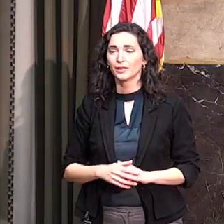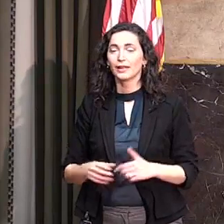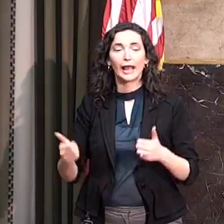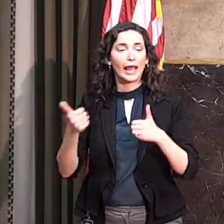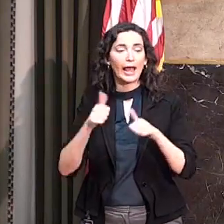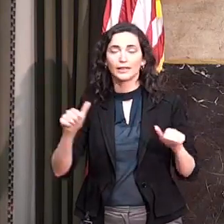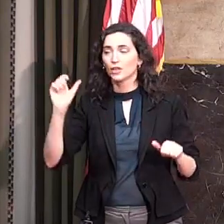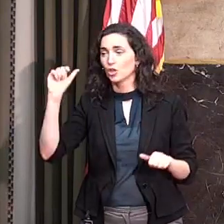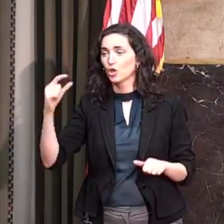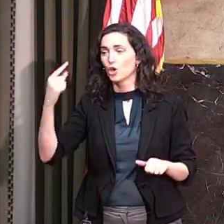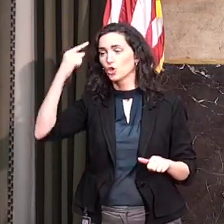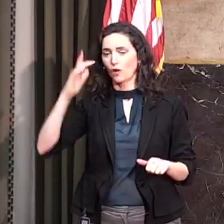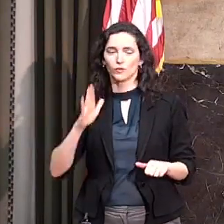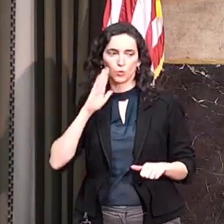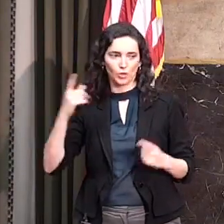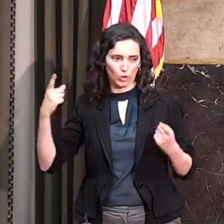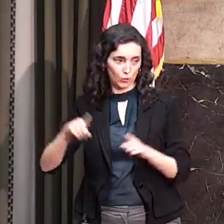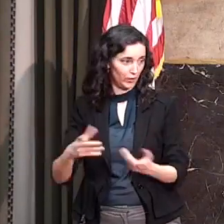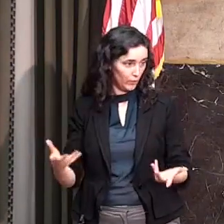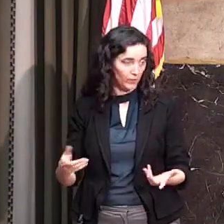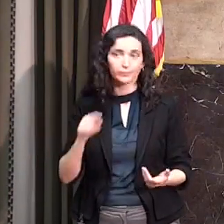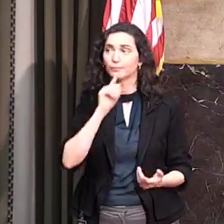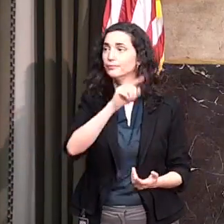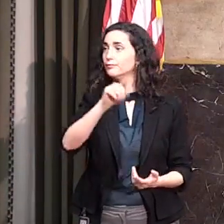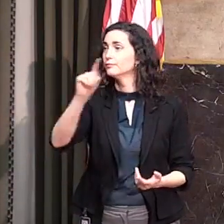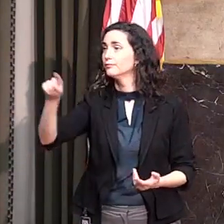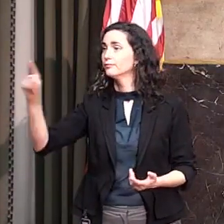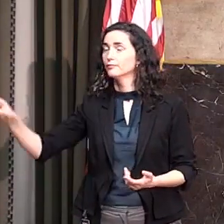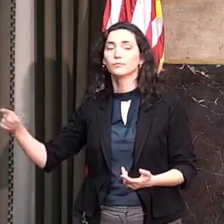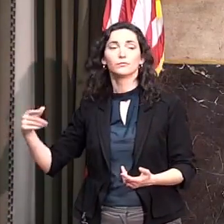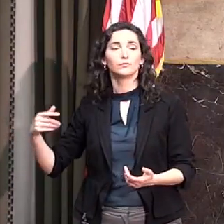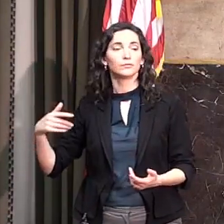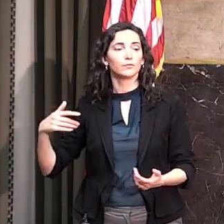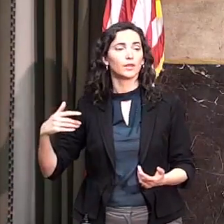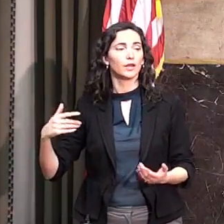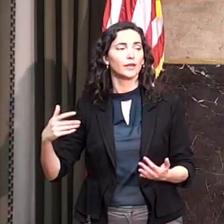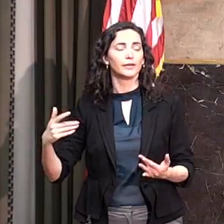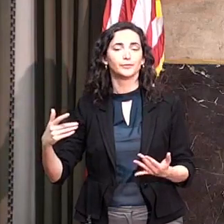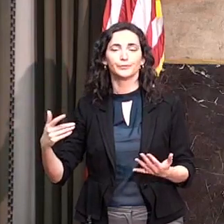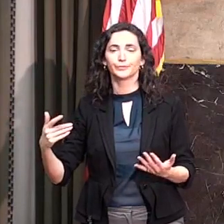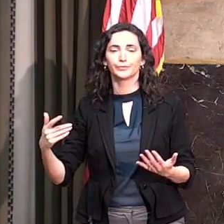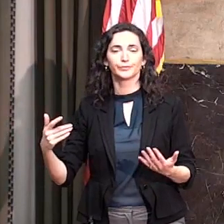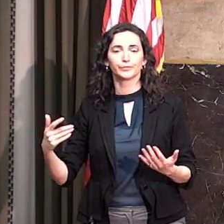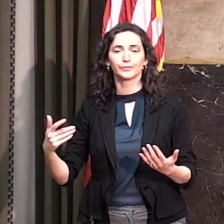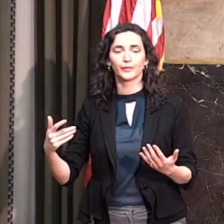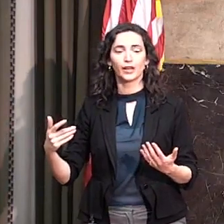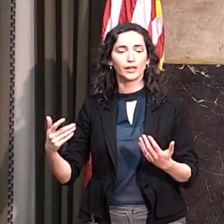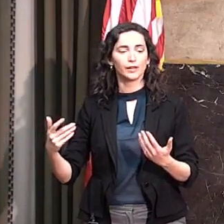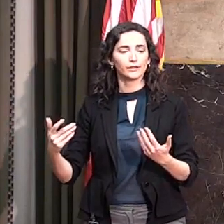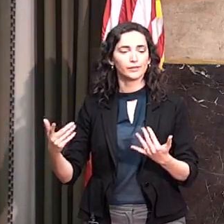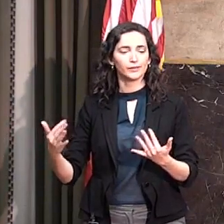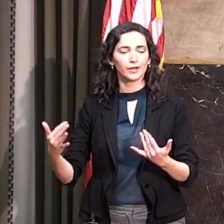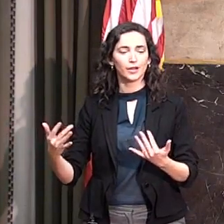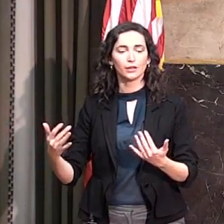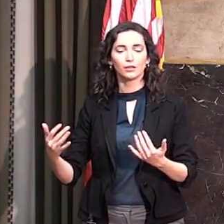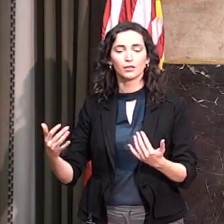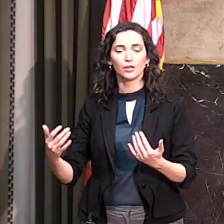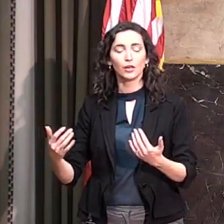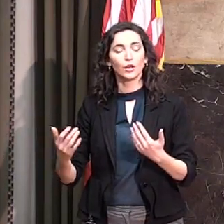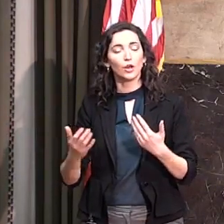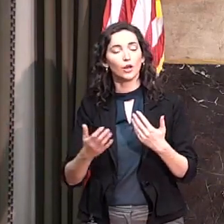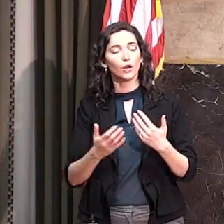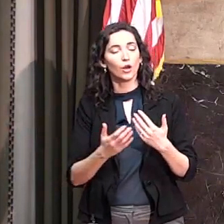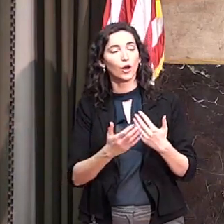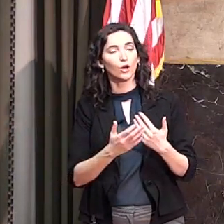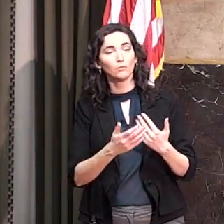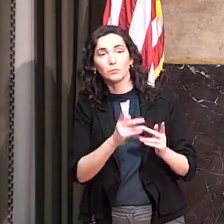who tells you that he or she vetoes bills irrespective of and without considering the likelihood